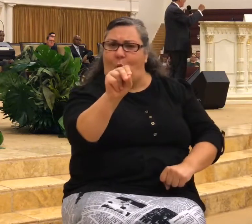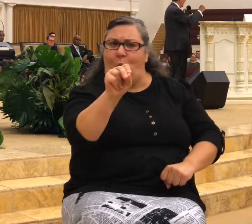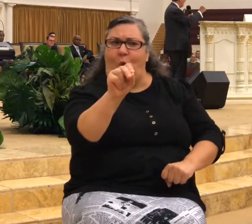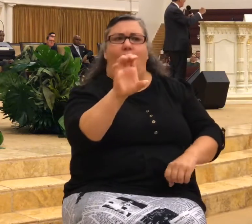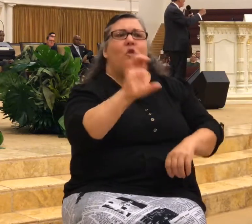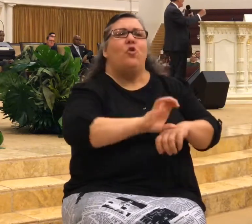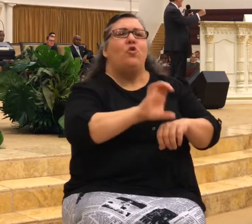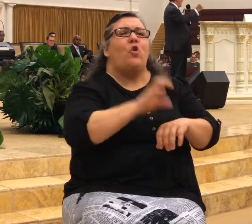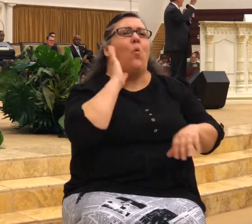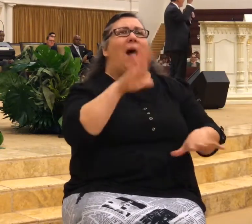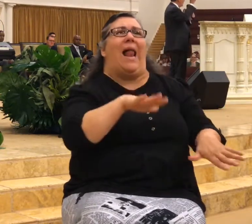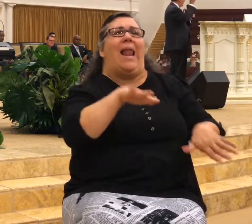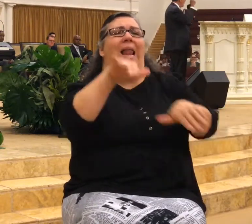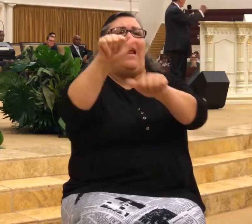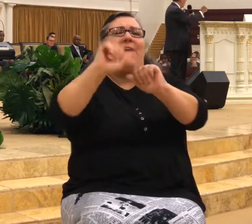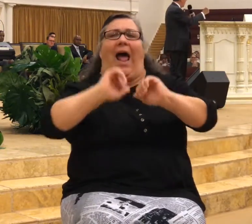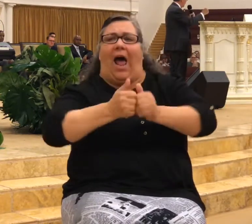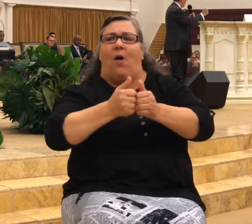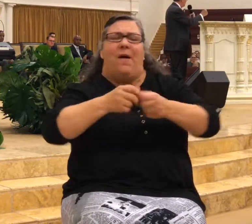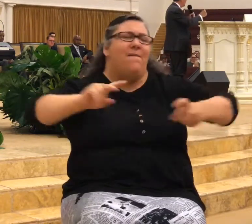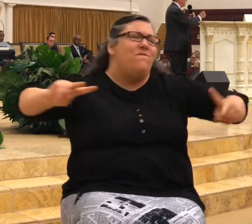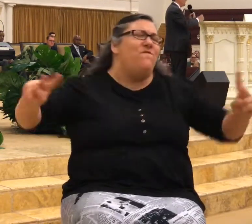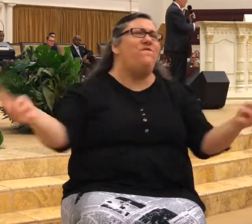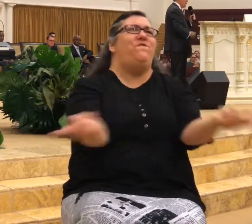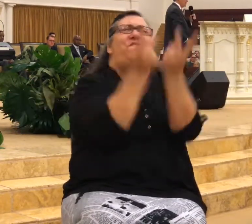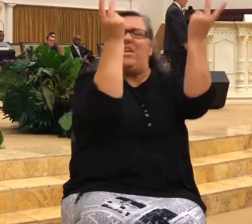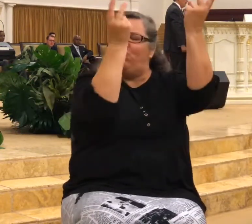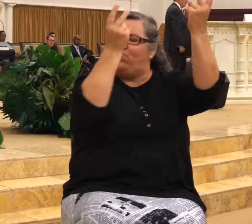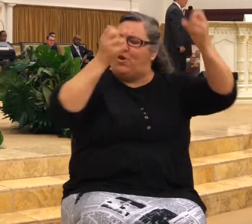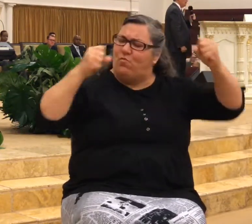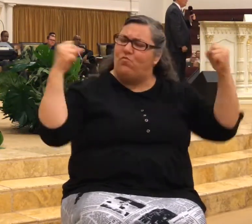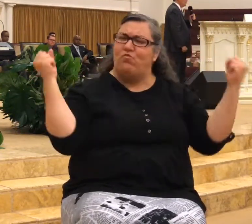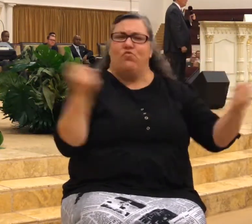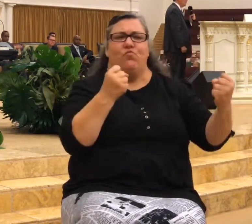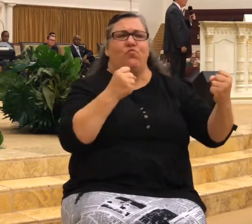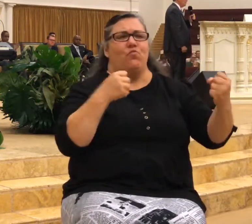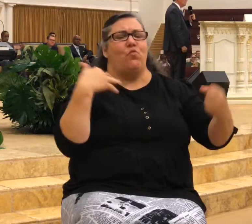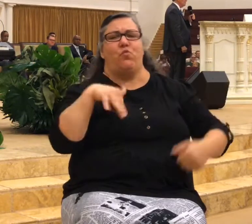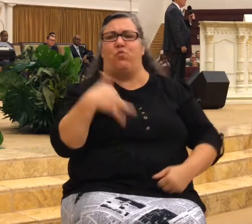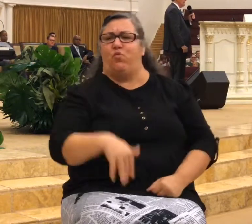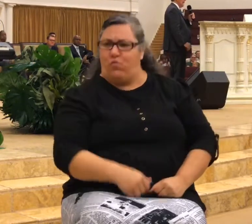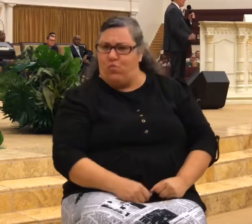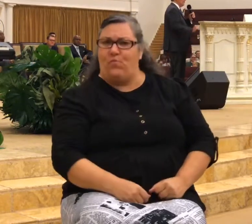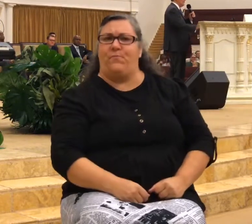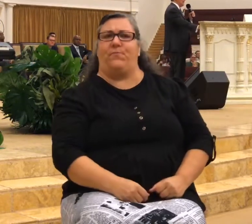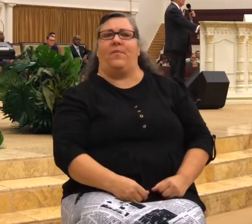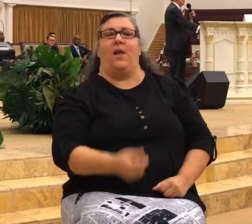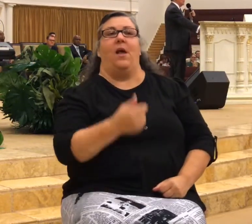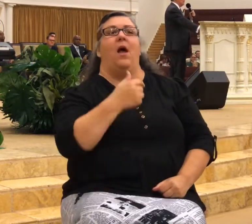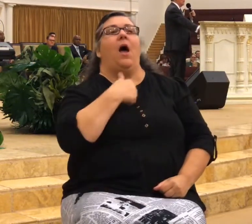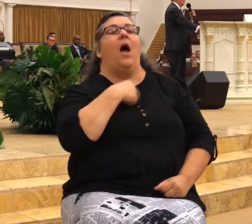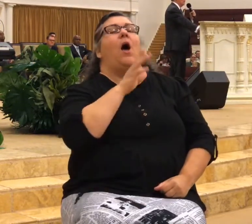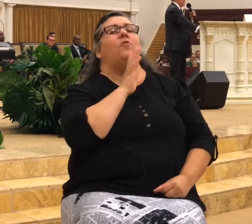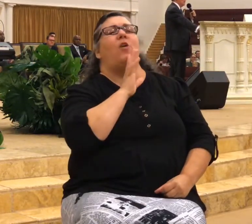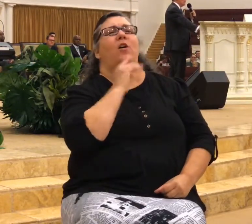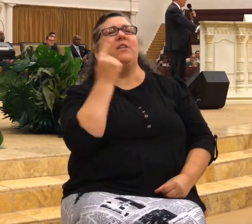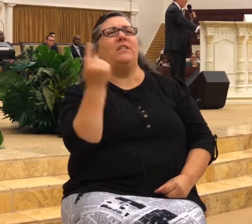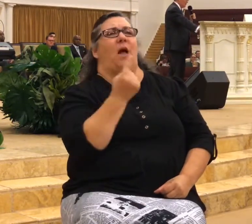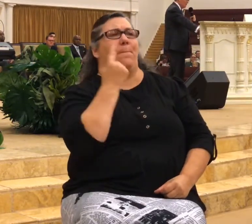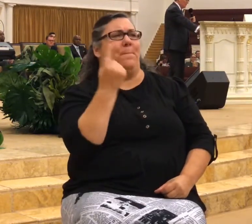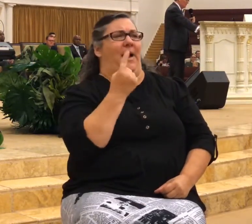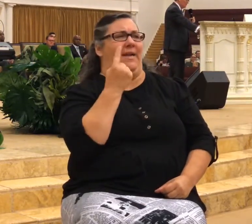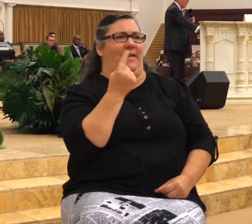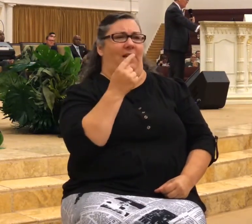of victory and a burst of glory. Praise the Lord. I was speaking with someone on the phone